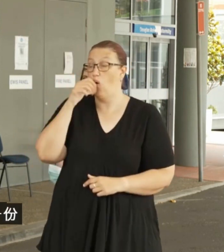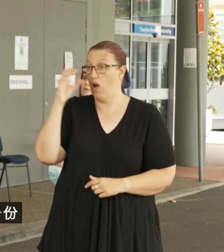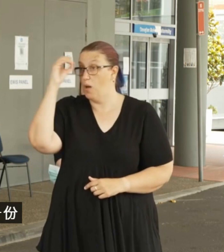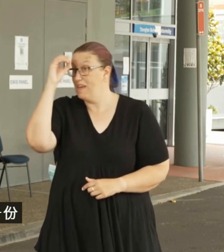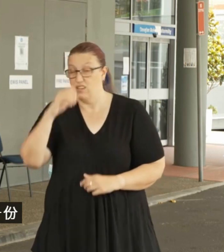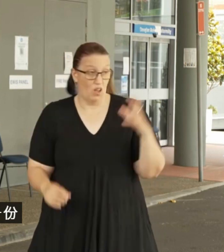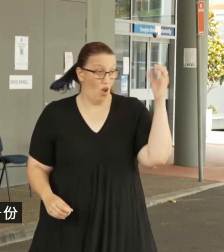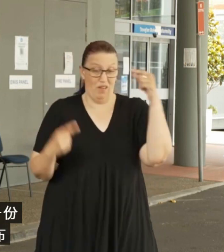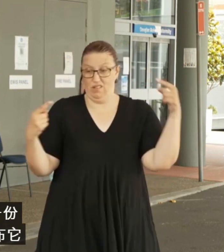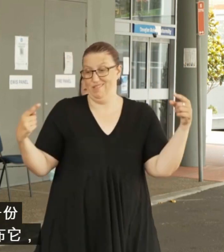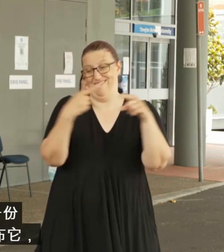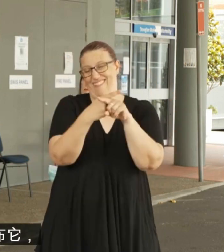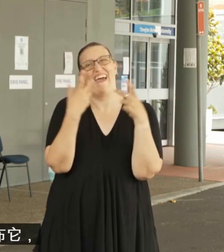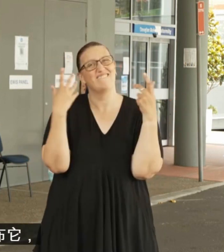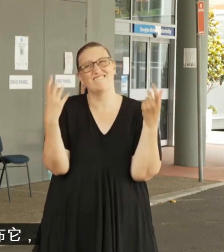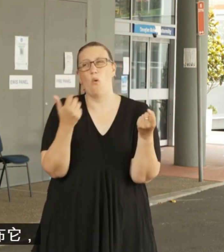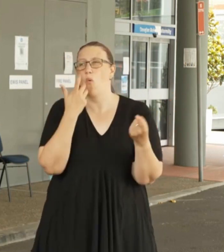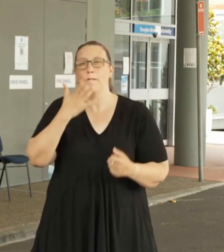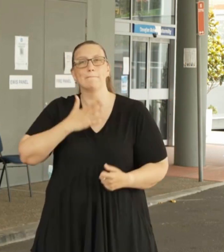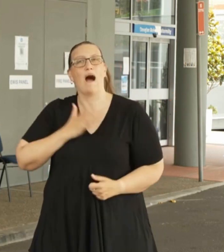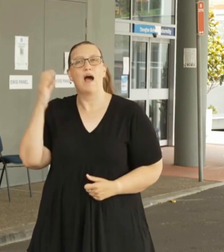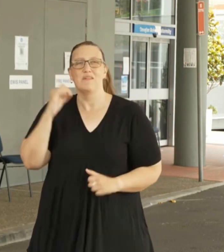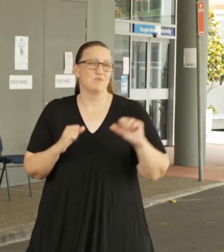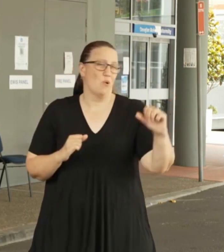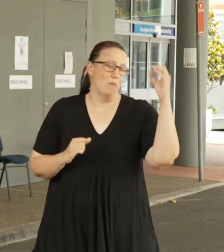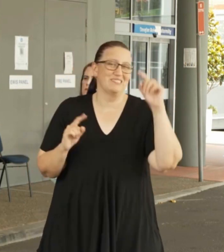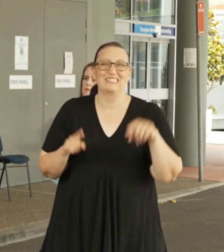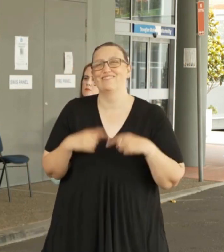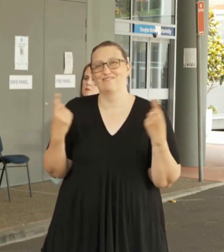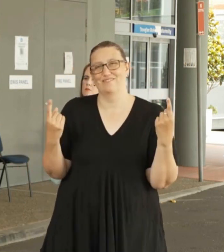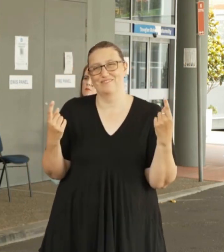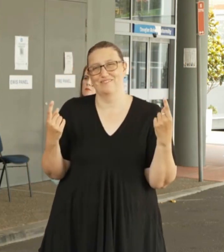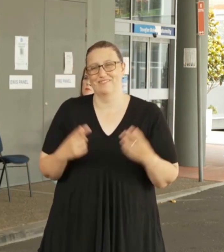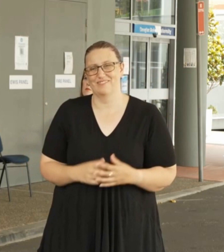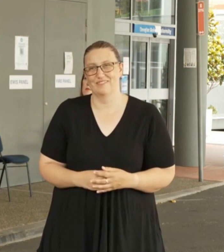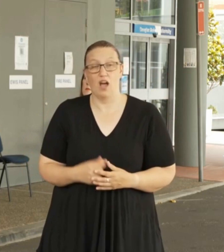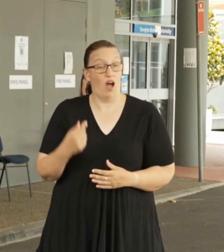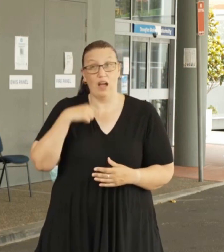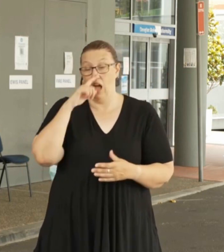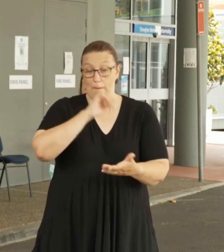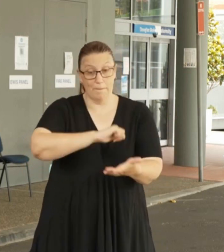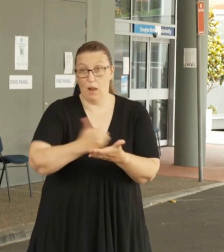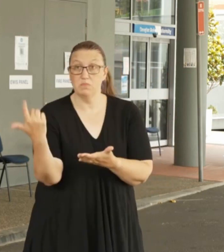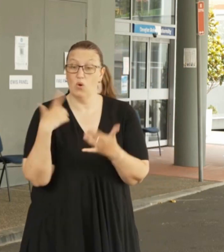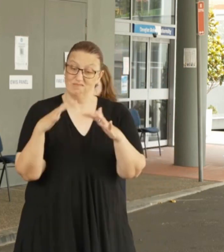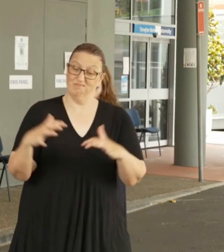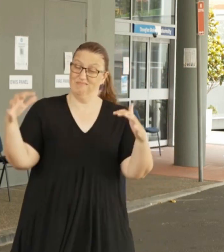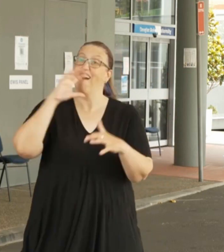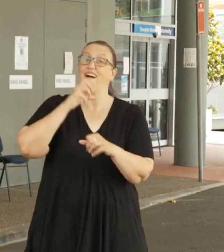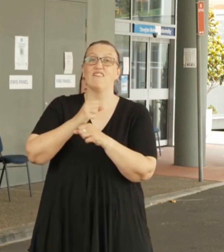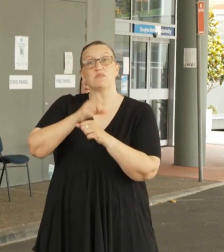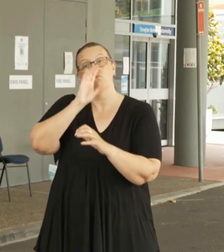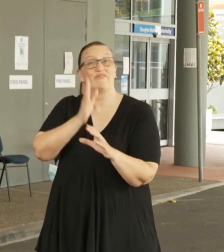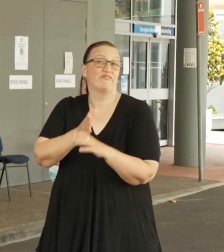as it's a cabinet document, to release that at this point. But I will say it's heavily qualified, and at the moment what we're seeing is